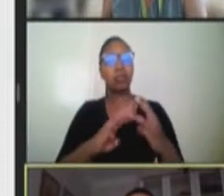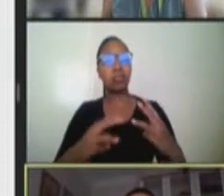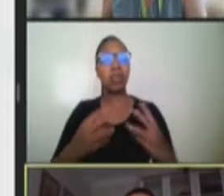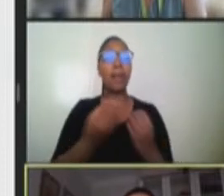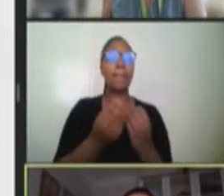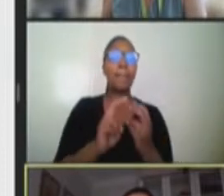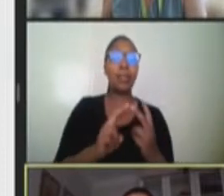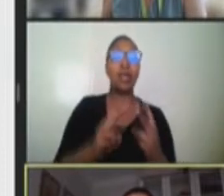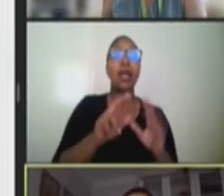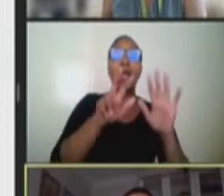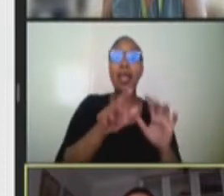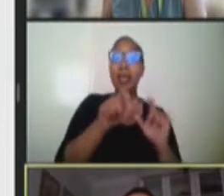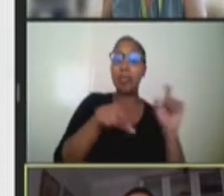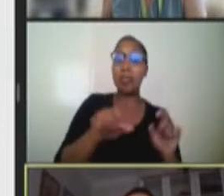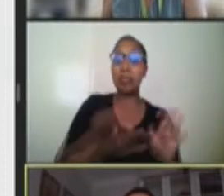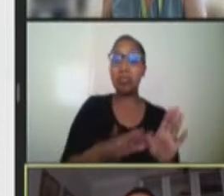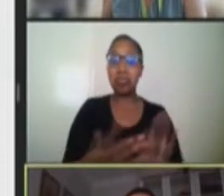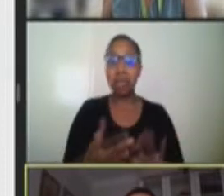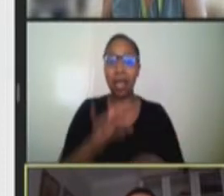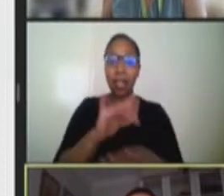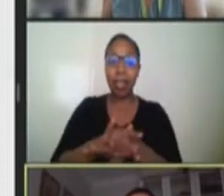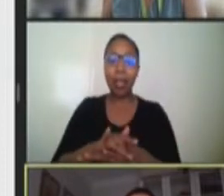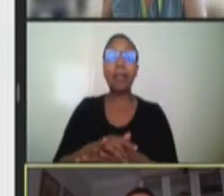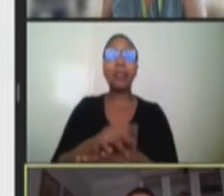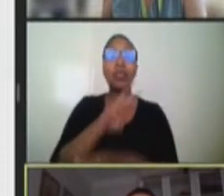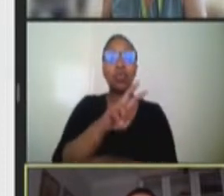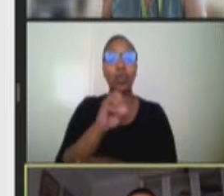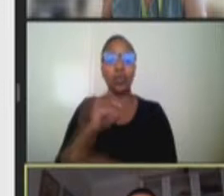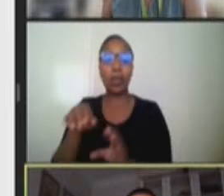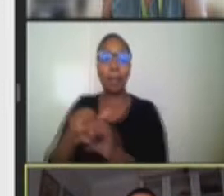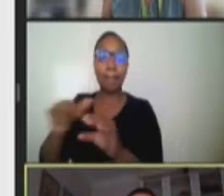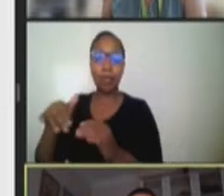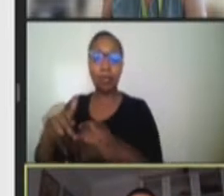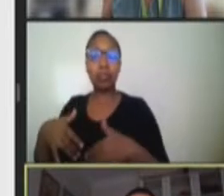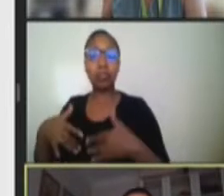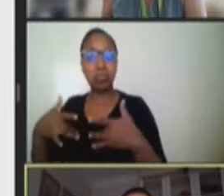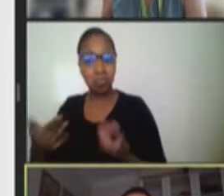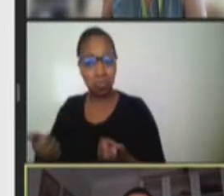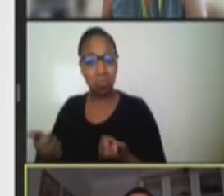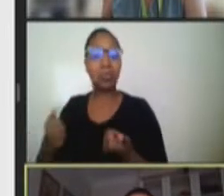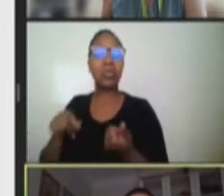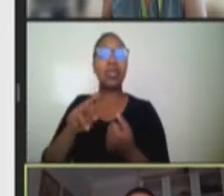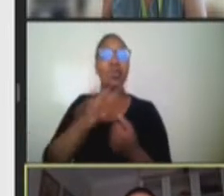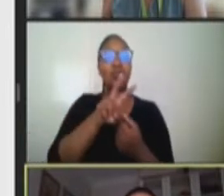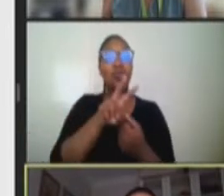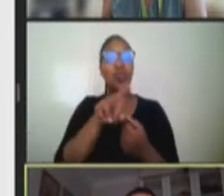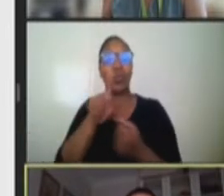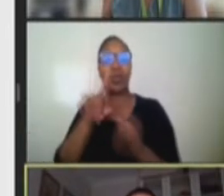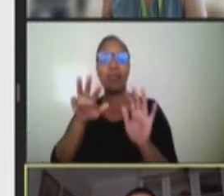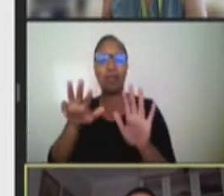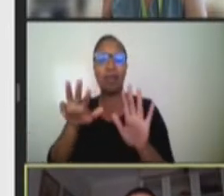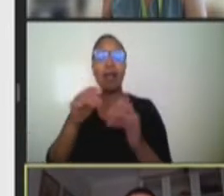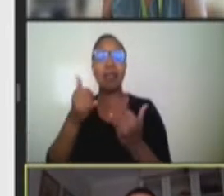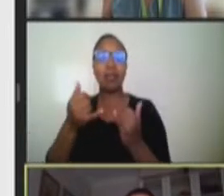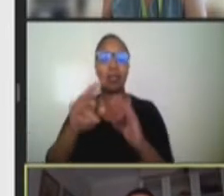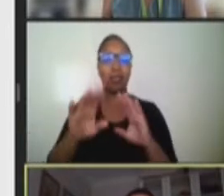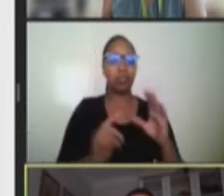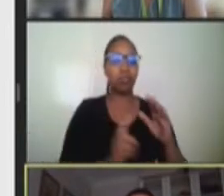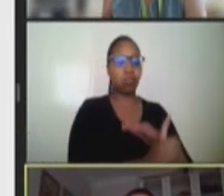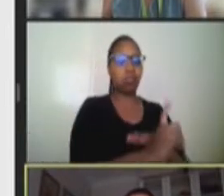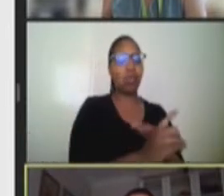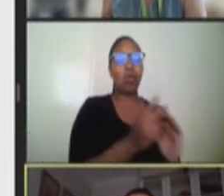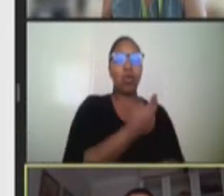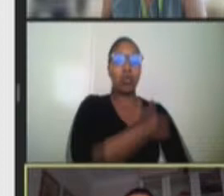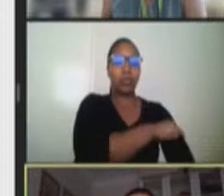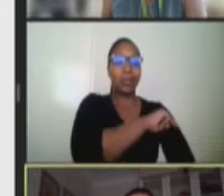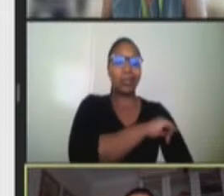have died, 200 have been discharged alive, and 219 are currently admitted. There's been a very sharp increase in admissions in